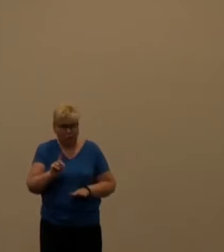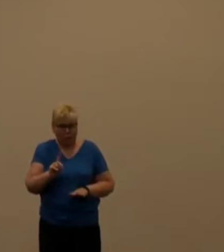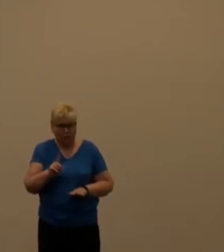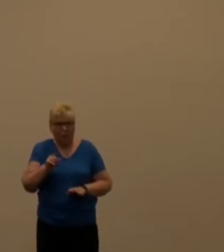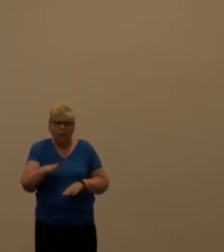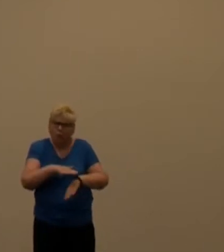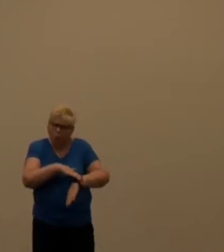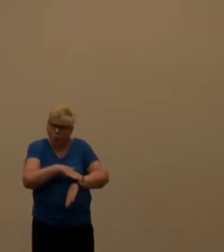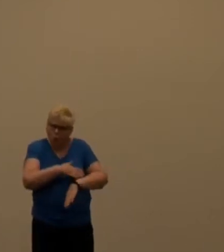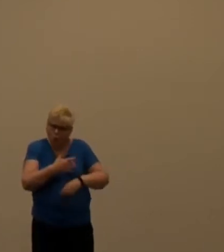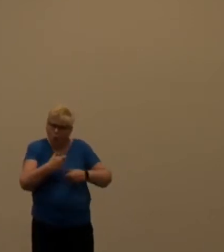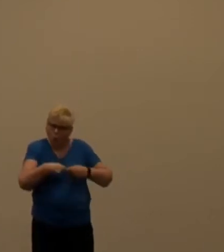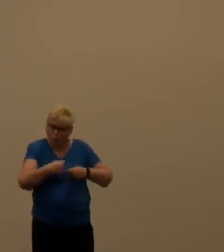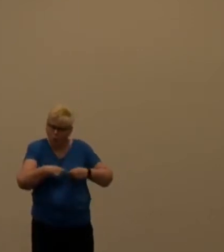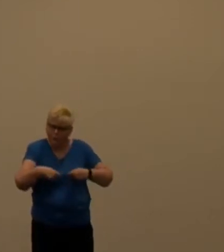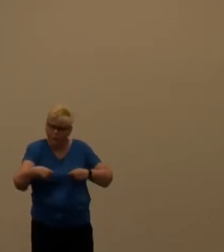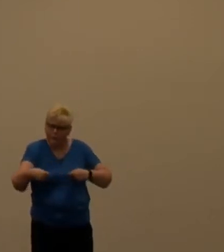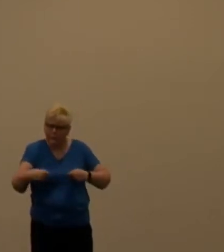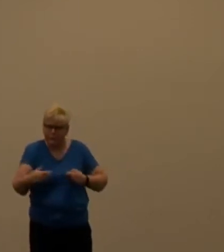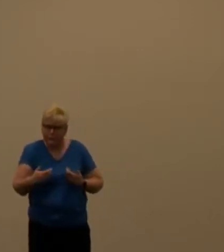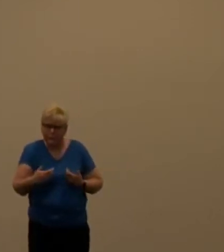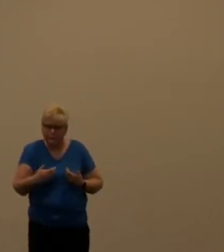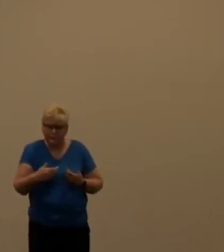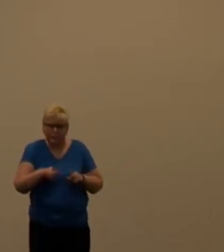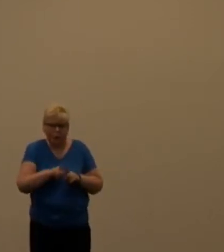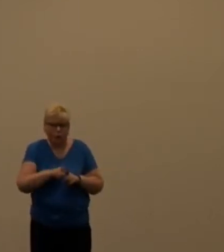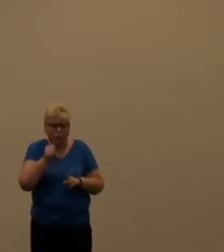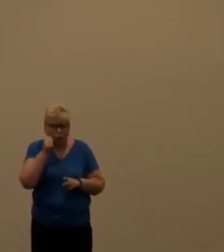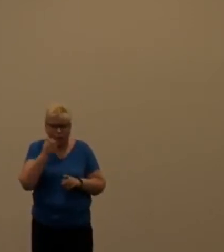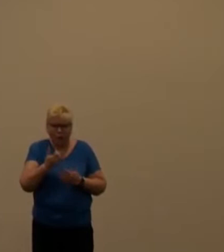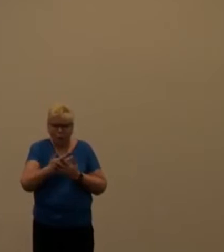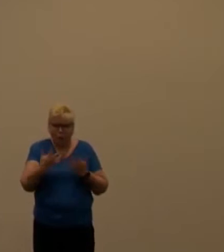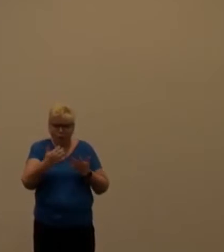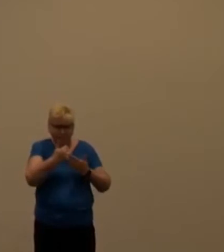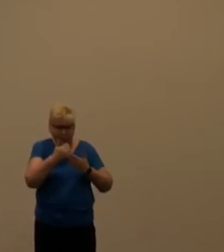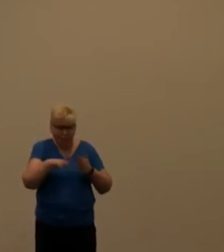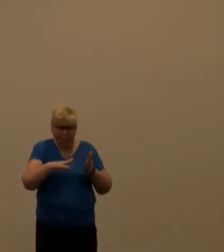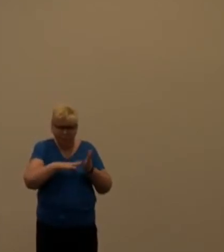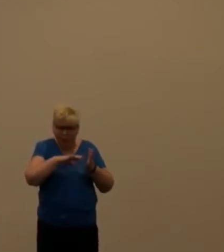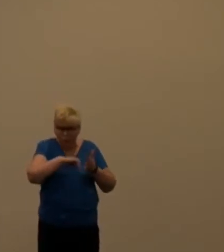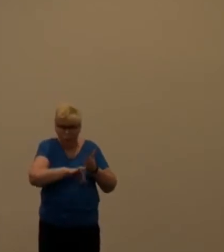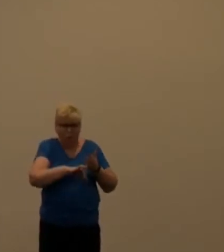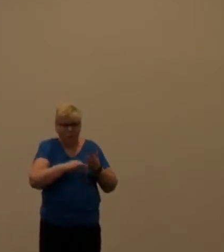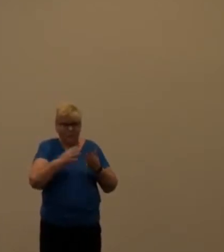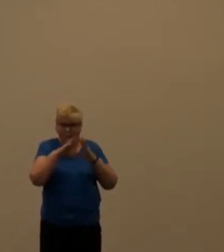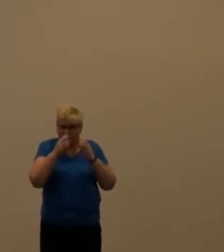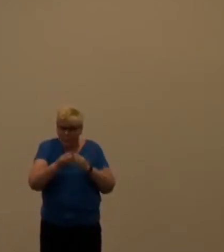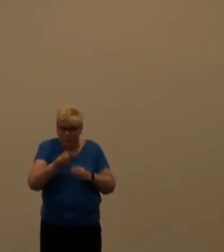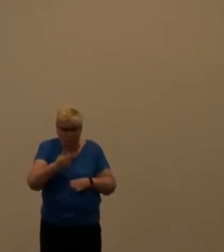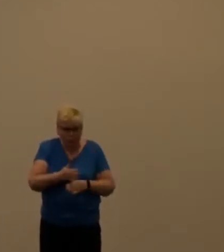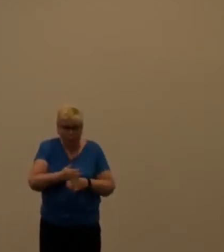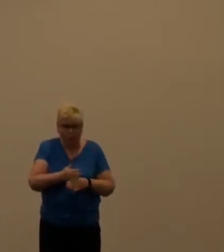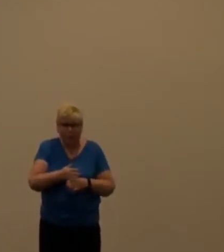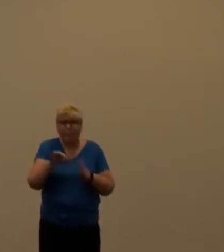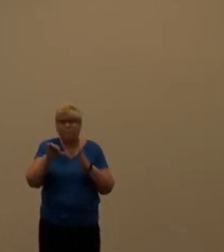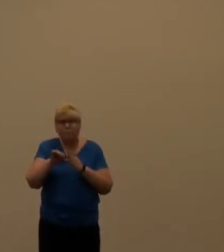very long process. Also knowing that we had all the help we could from Microsoft, everything was working. The problem